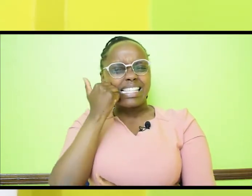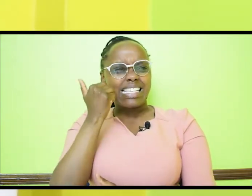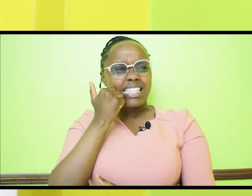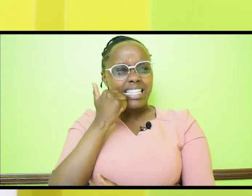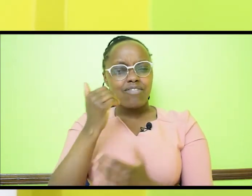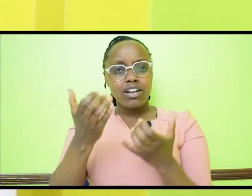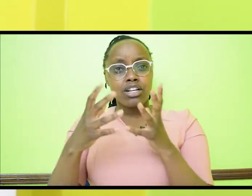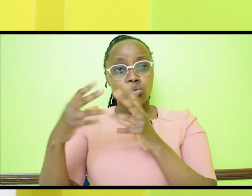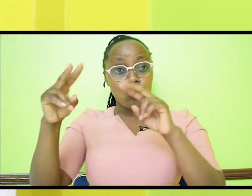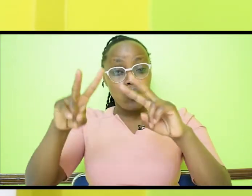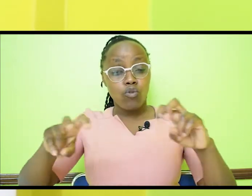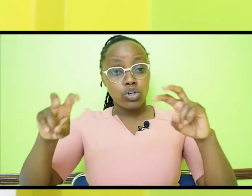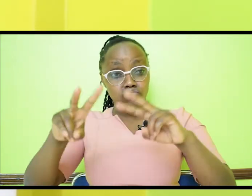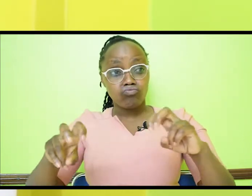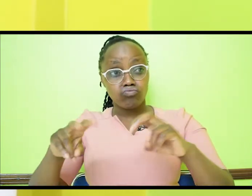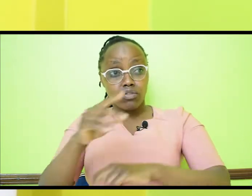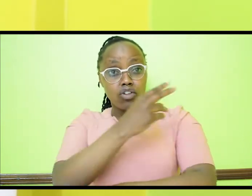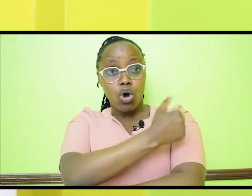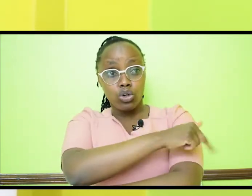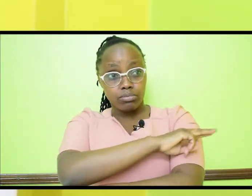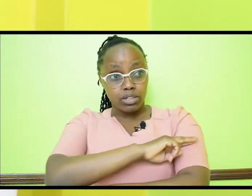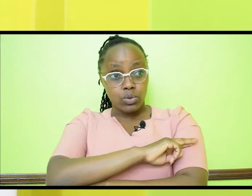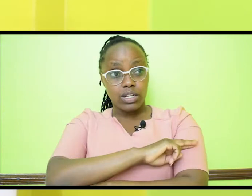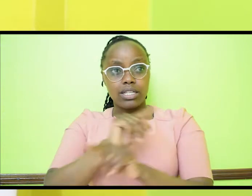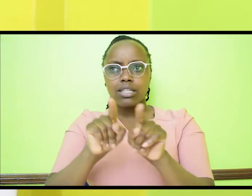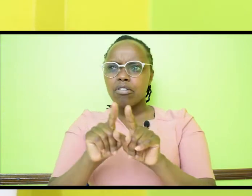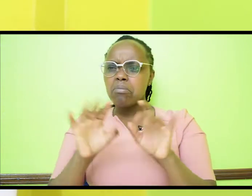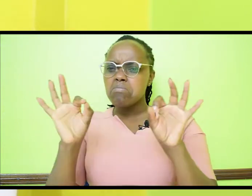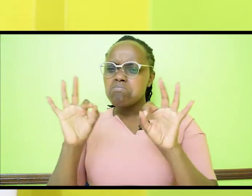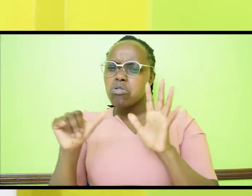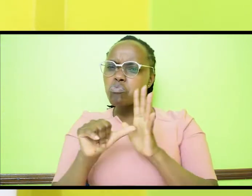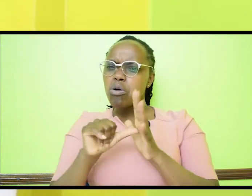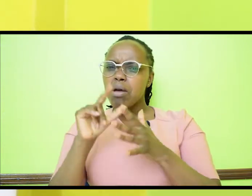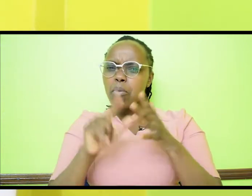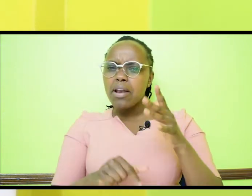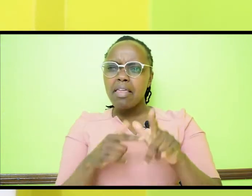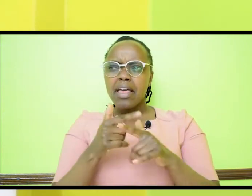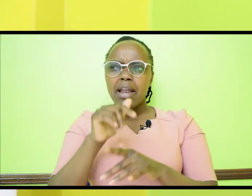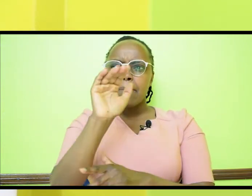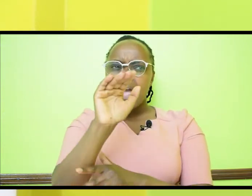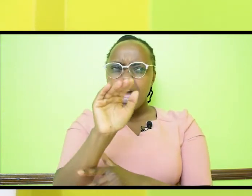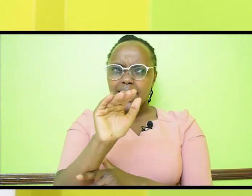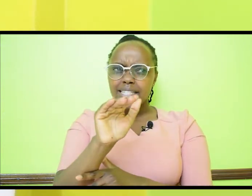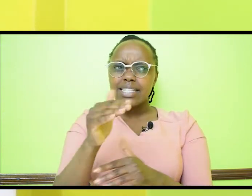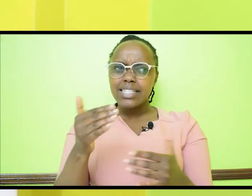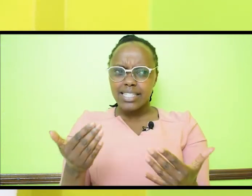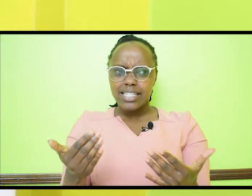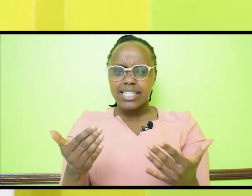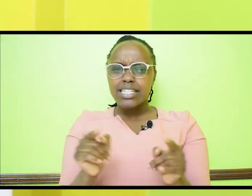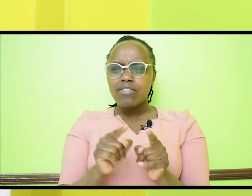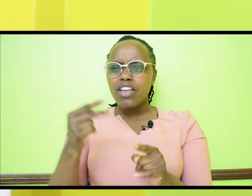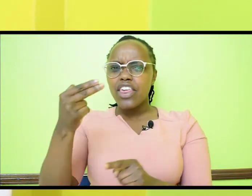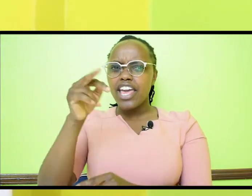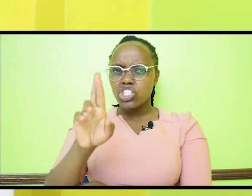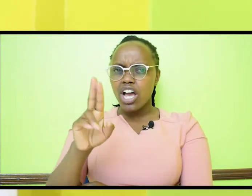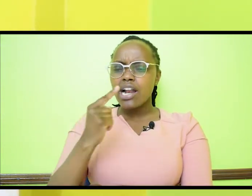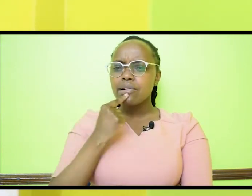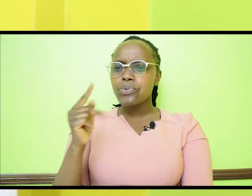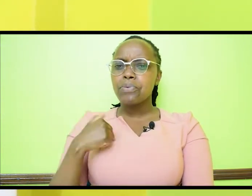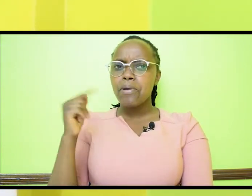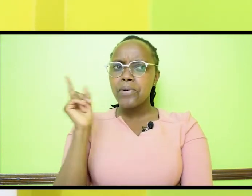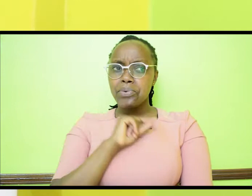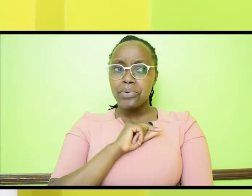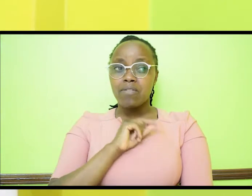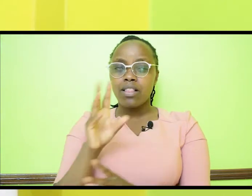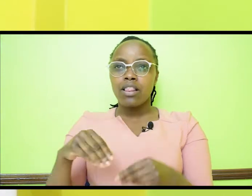well. She needs to go for a checkup. So we're like, okay, what's the problem? I asked her. She told me the HR